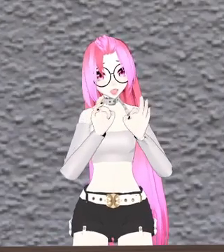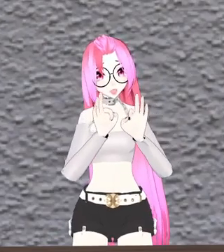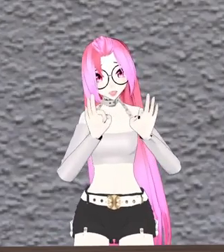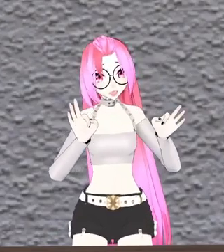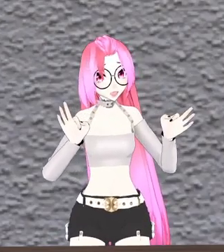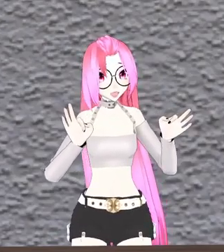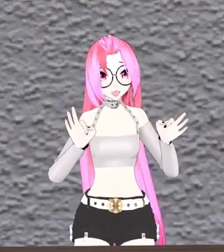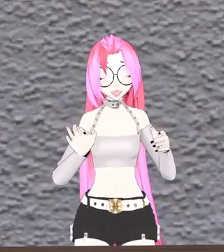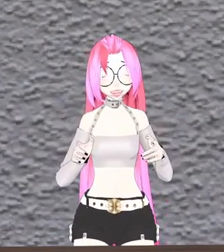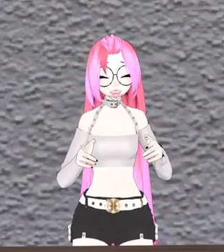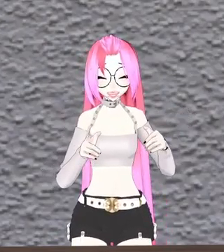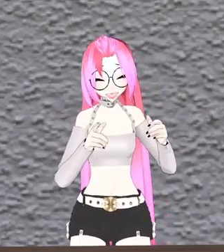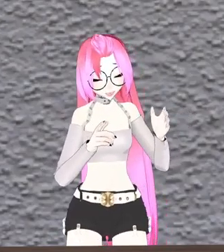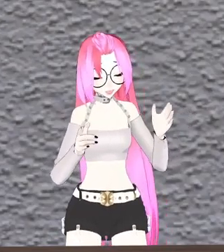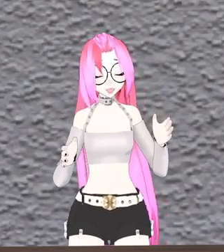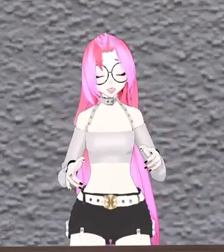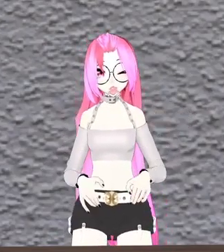we're teaching English